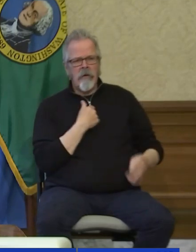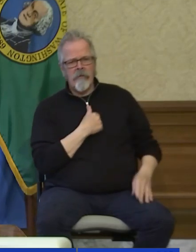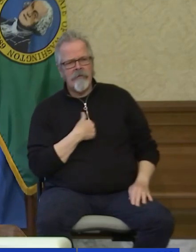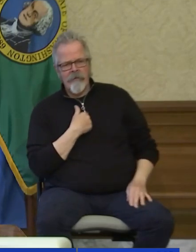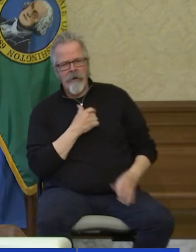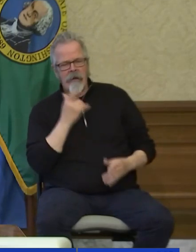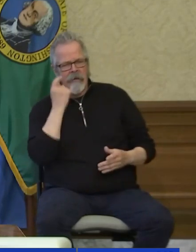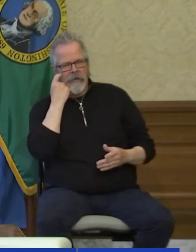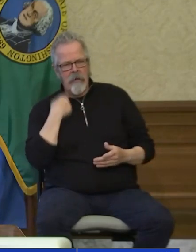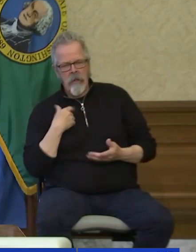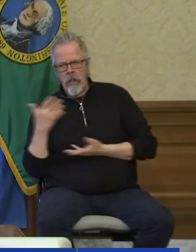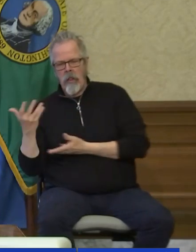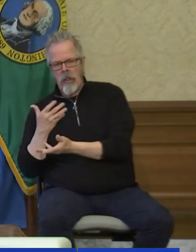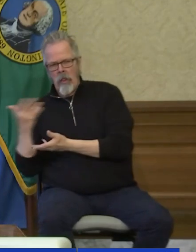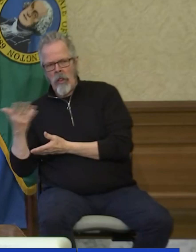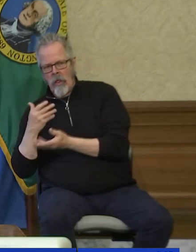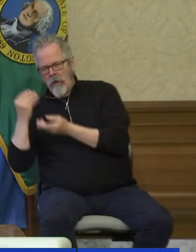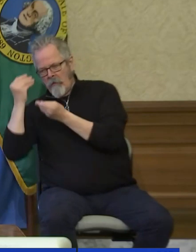Sure.